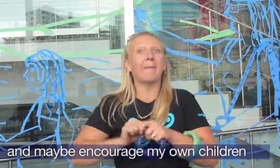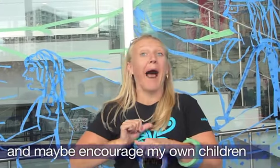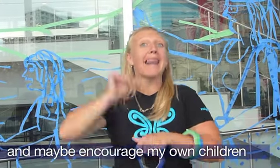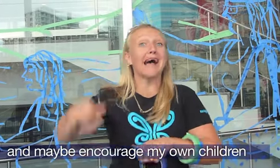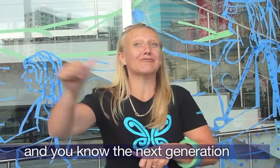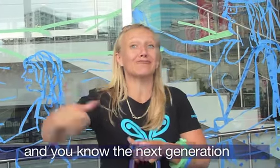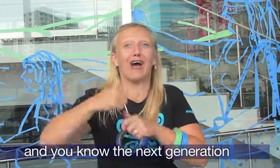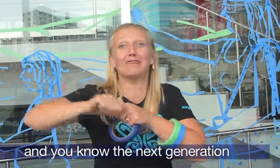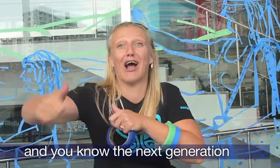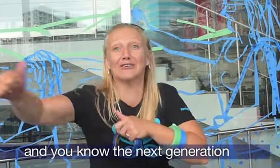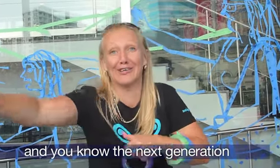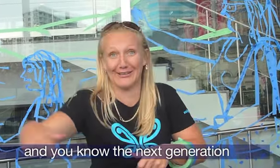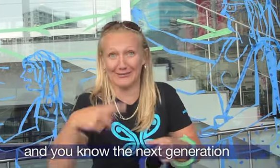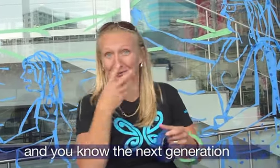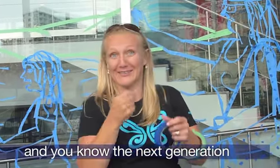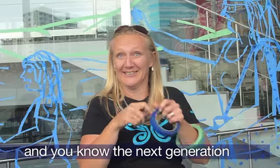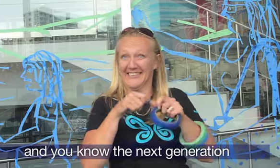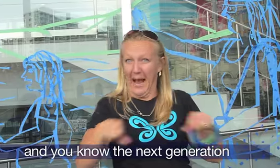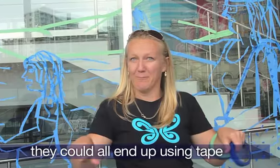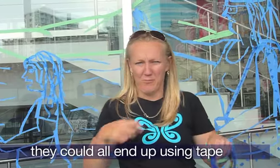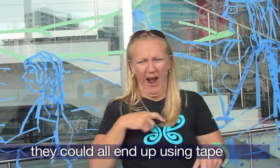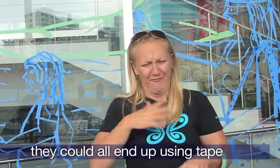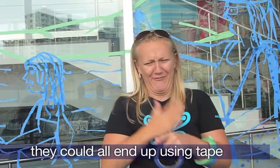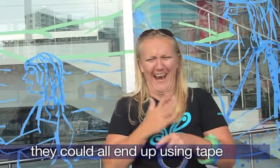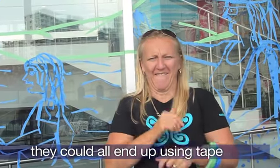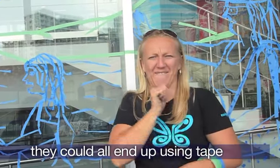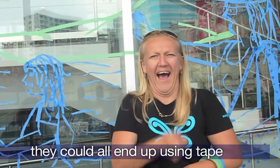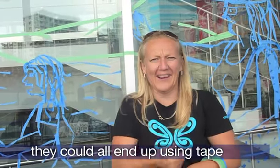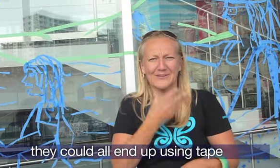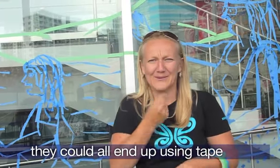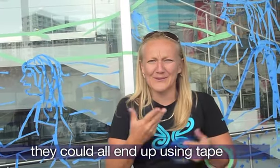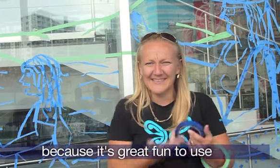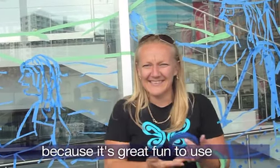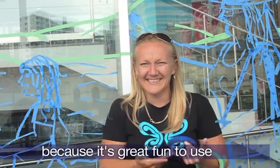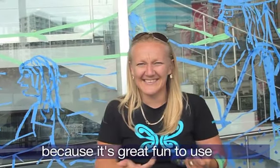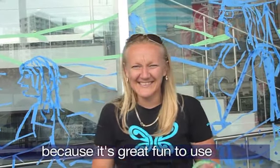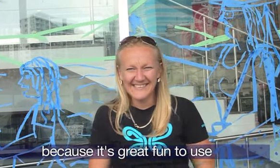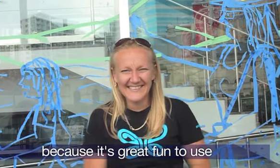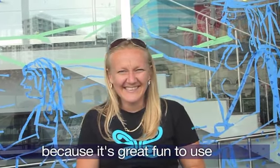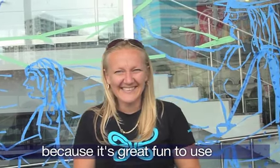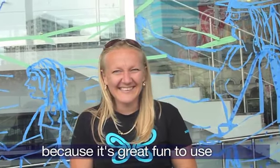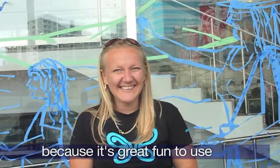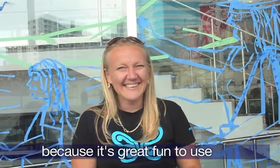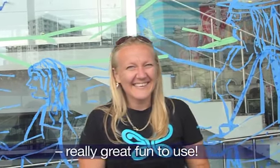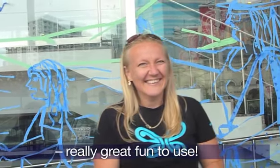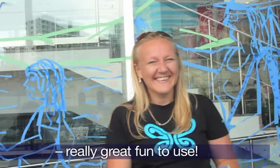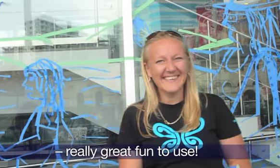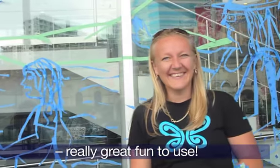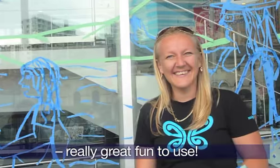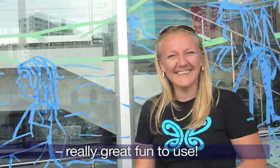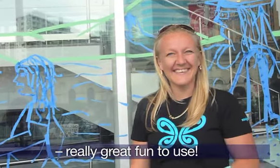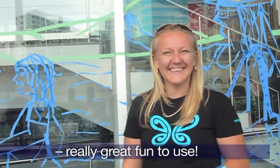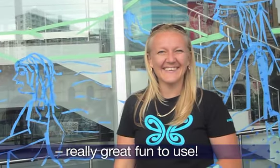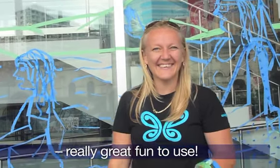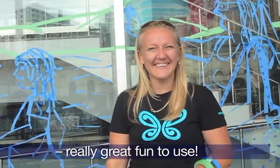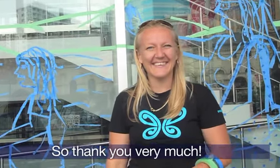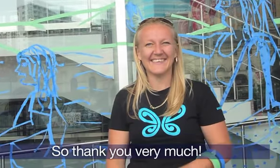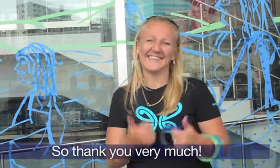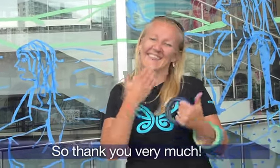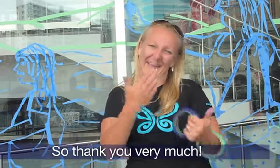children. And the next generation, they could end up using tape, because it's great fun to use, really great fun to use, yeah.